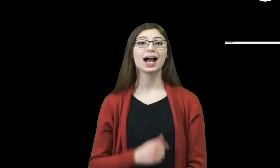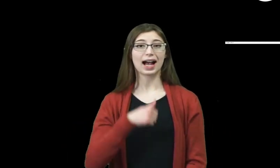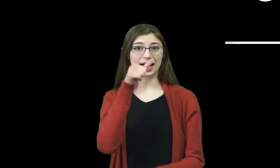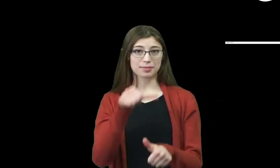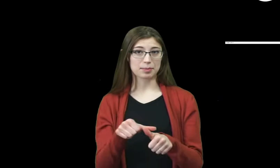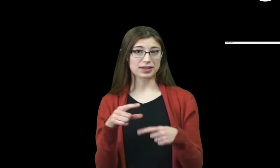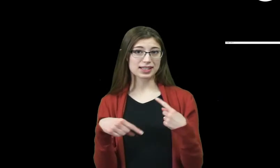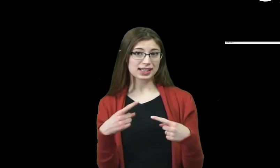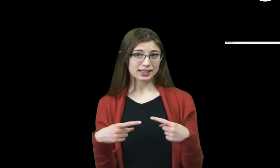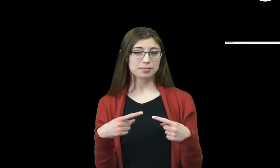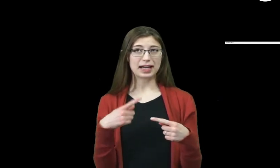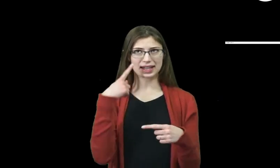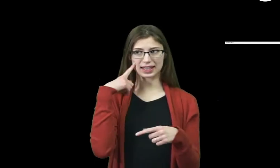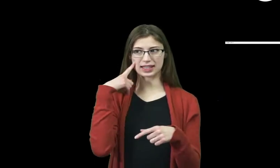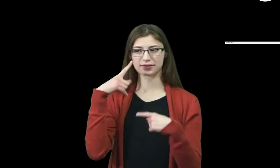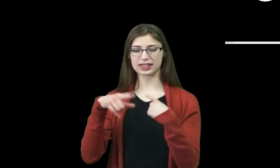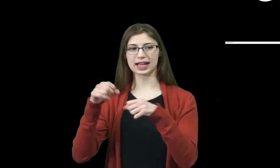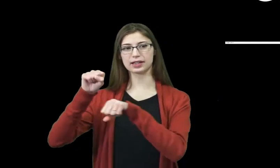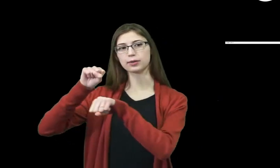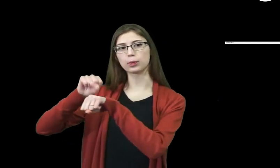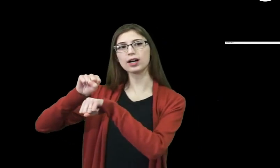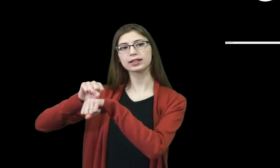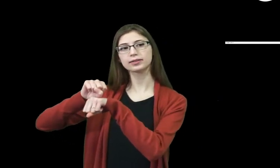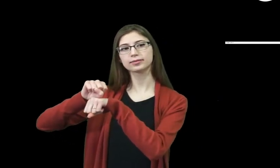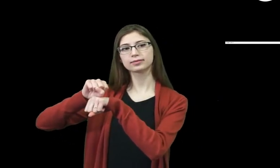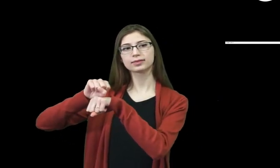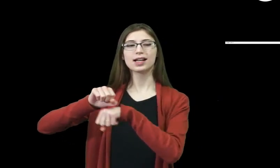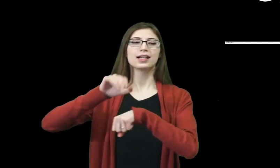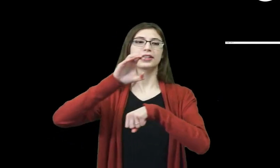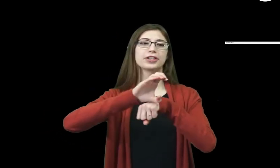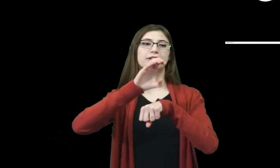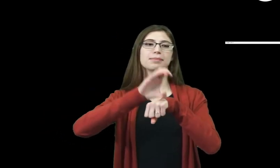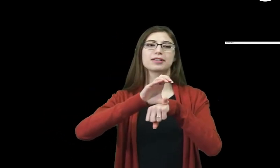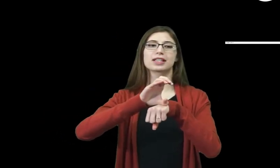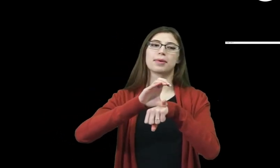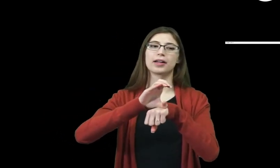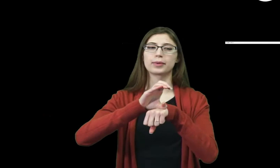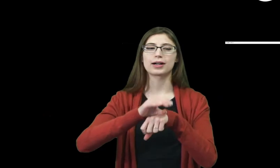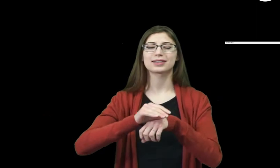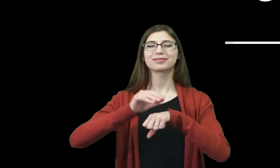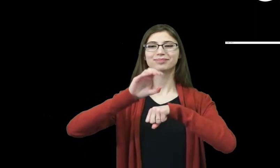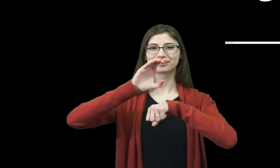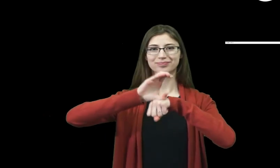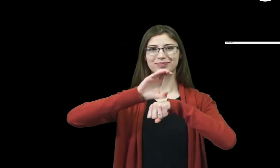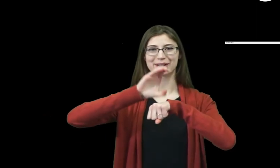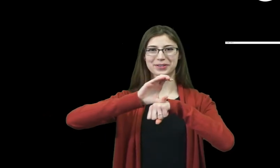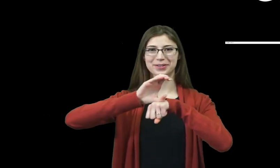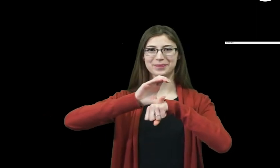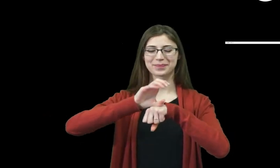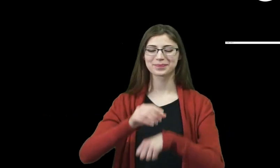I remember this sign by thinking of the sign rock. The church is built upon the rock. Church.